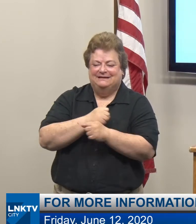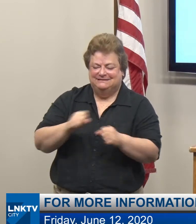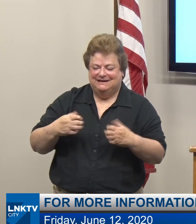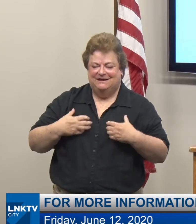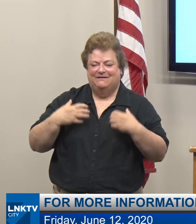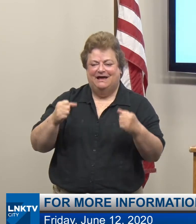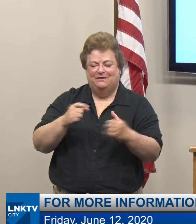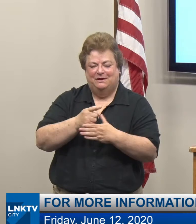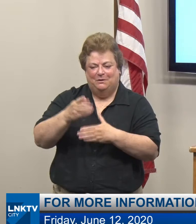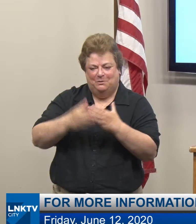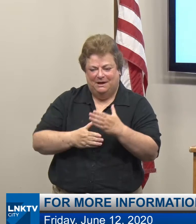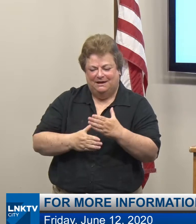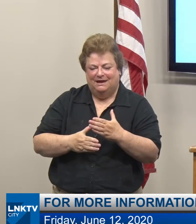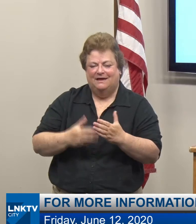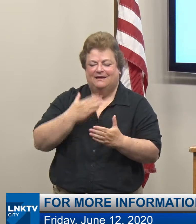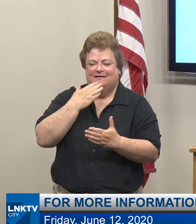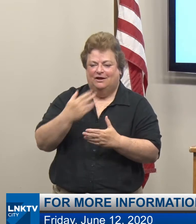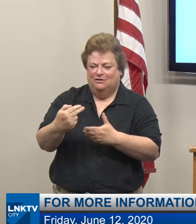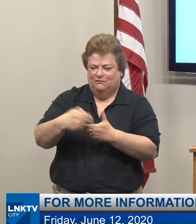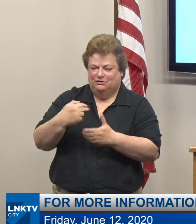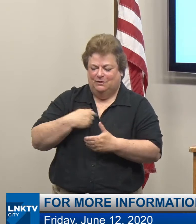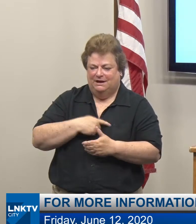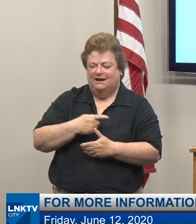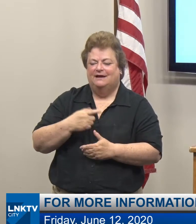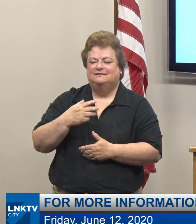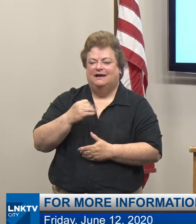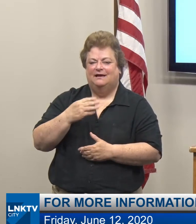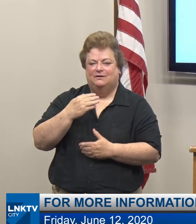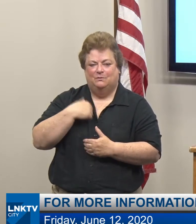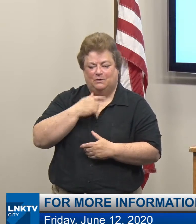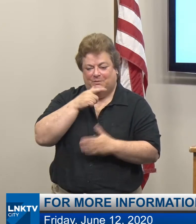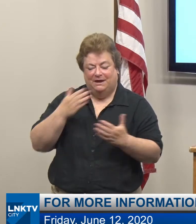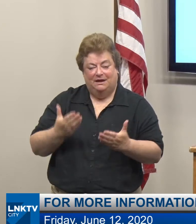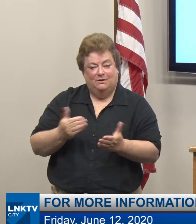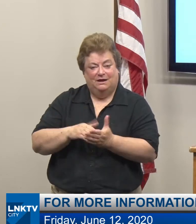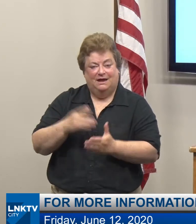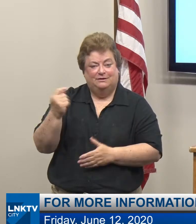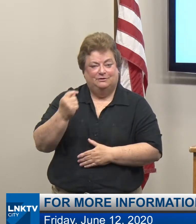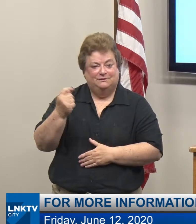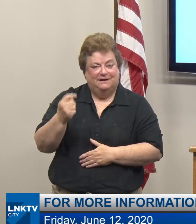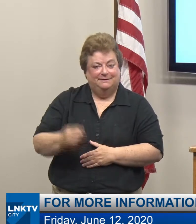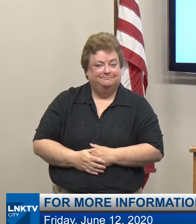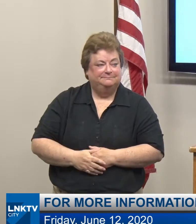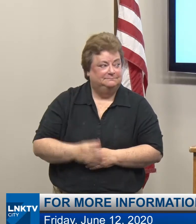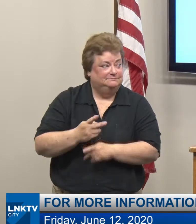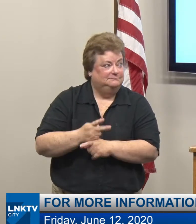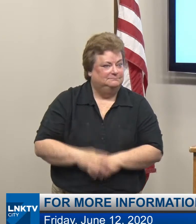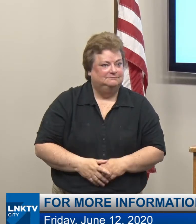weekend. Thank you for tuning in to this latest update, and we'll be back again on Tuesday. Take care.